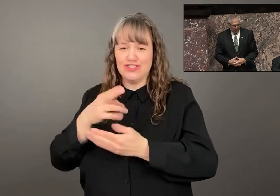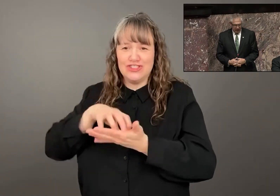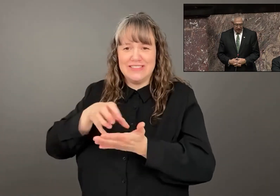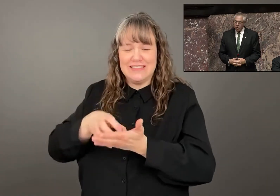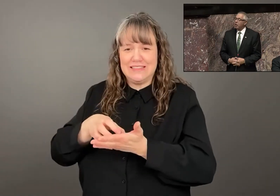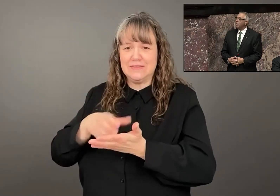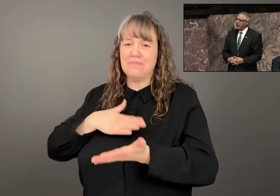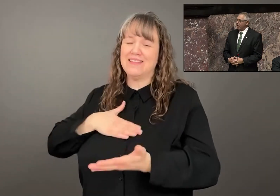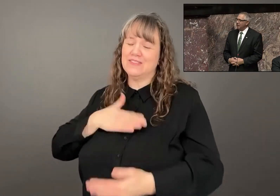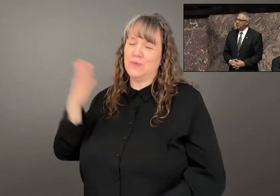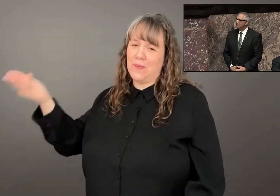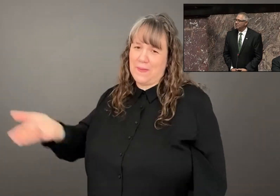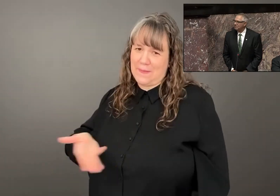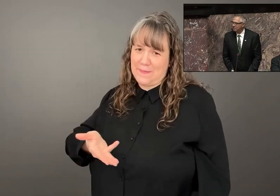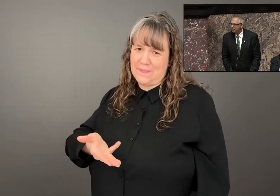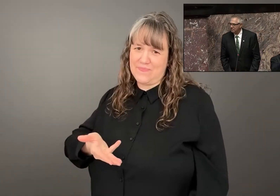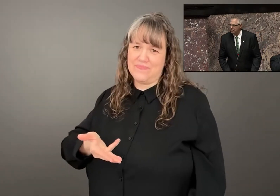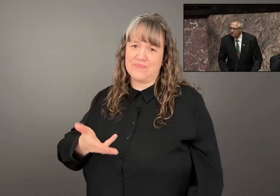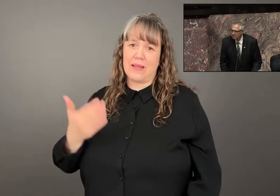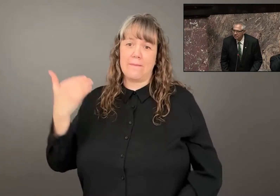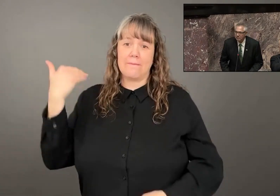past MLA Donna Burnett.